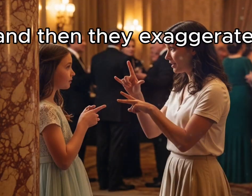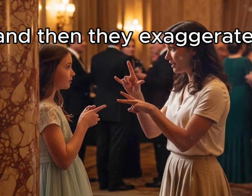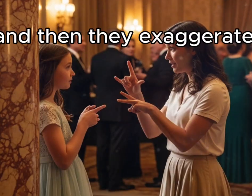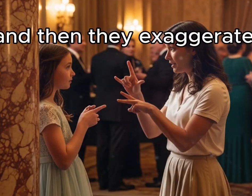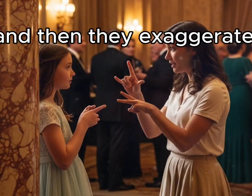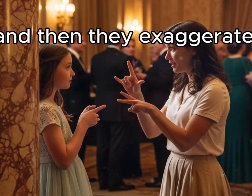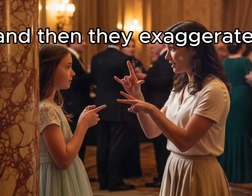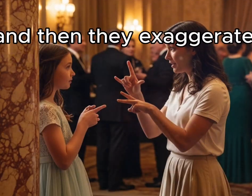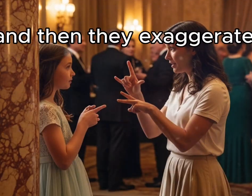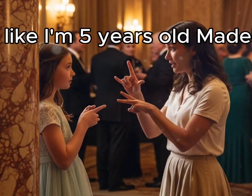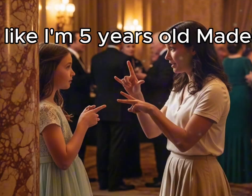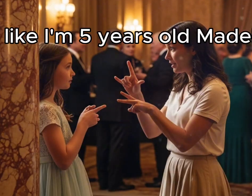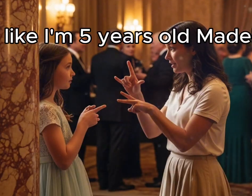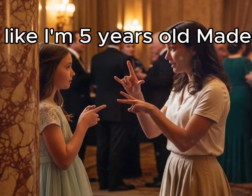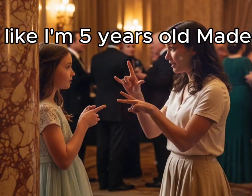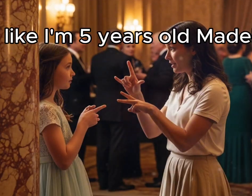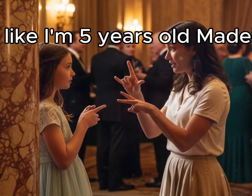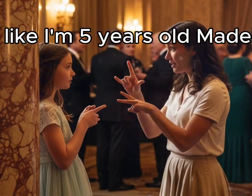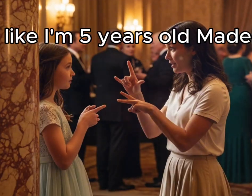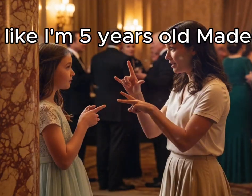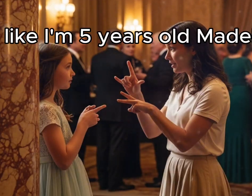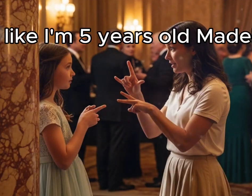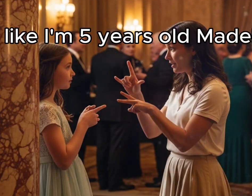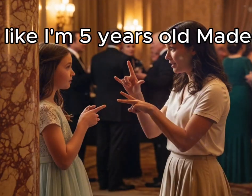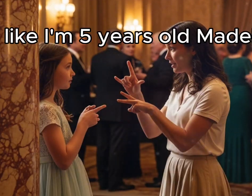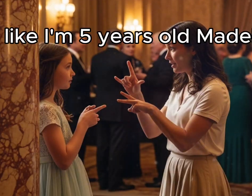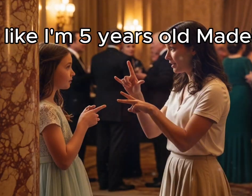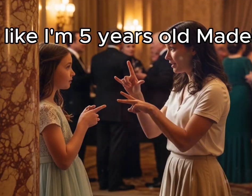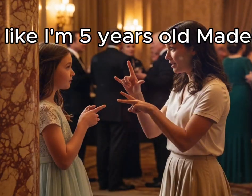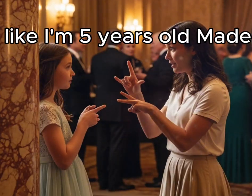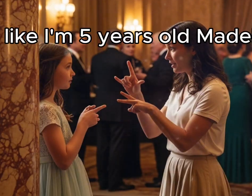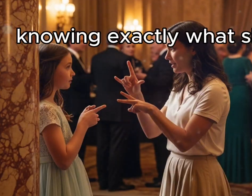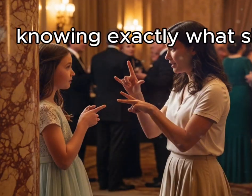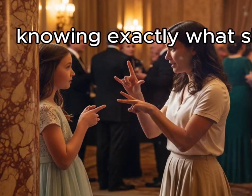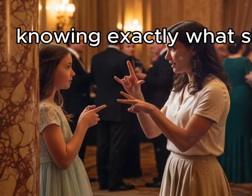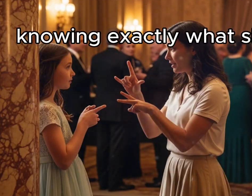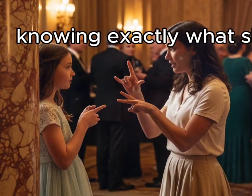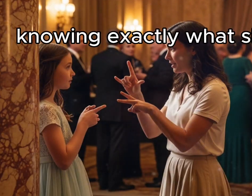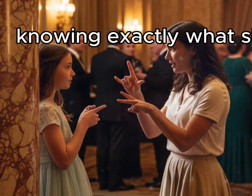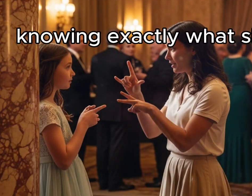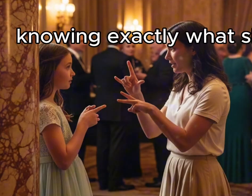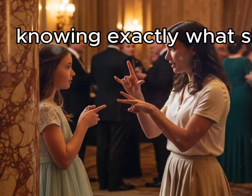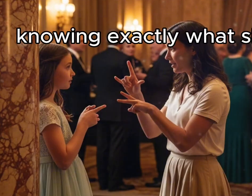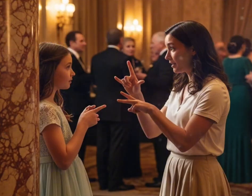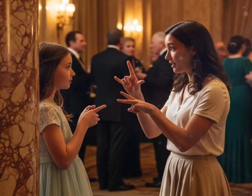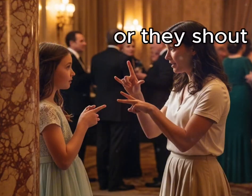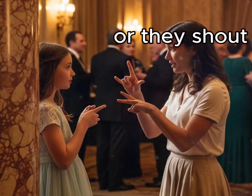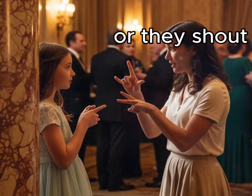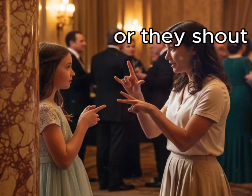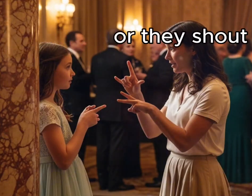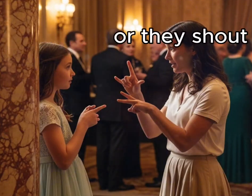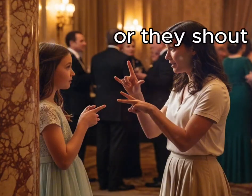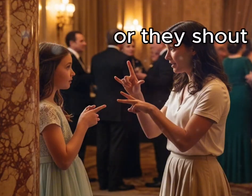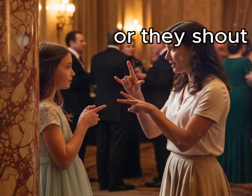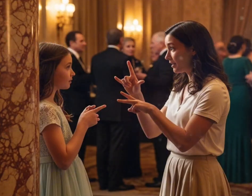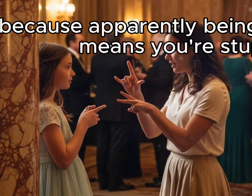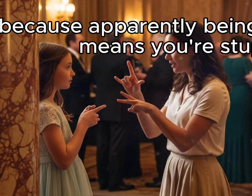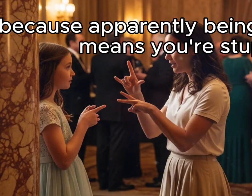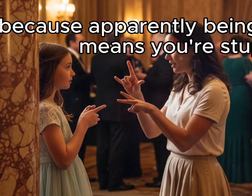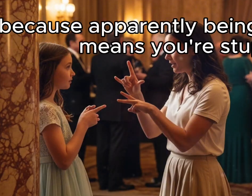they exaggerate everything like I'm 5 years old." Madeline smiled, knowing exactly what she meant. "Or they shout, because